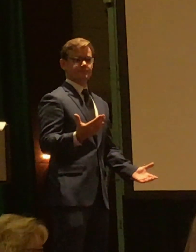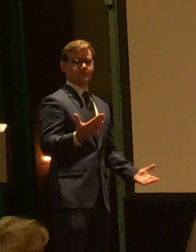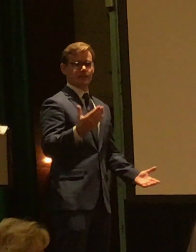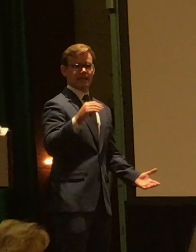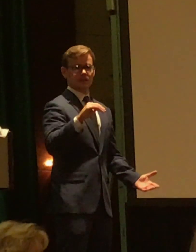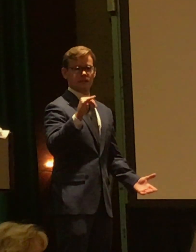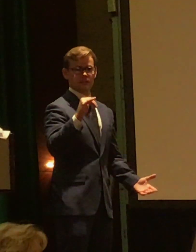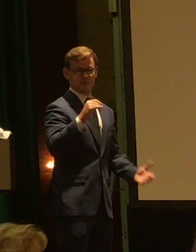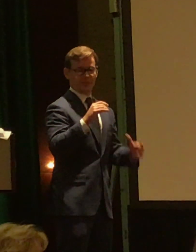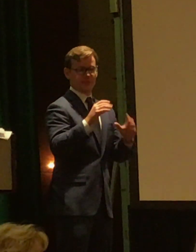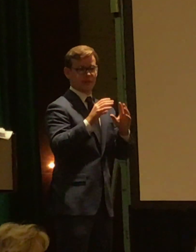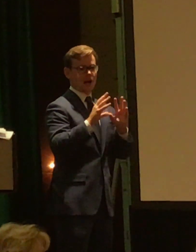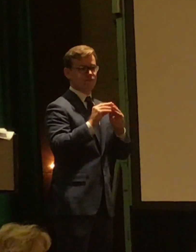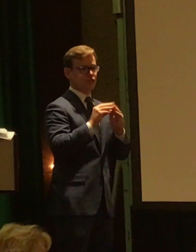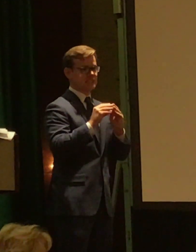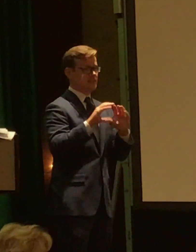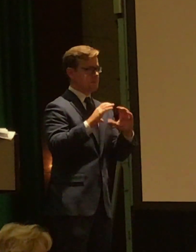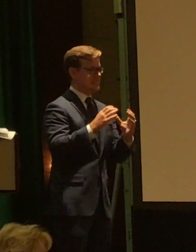And then